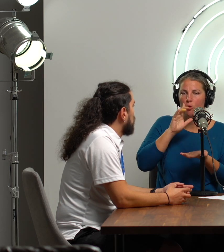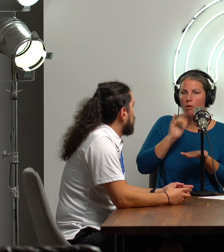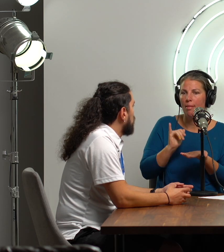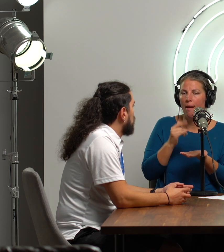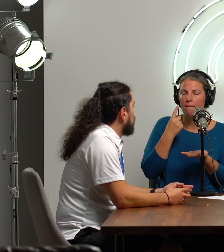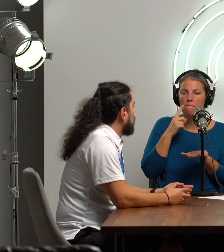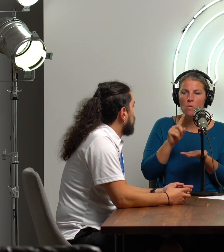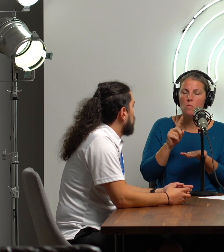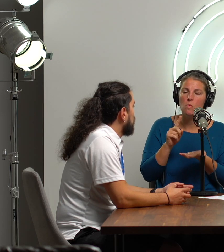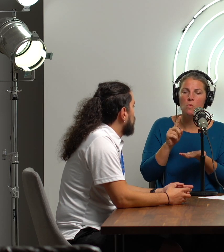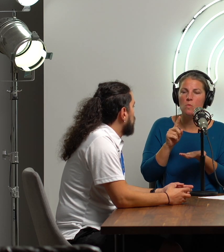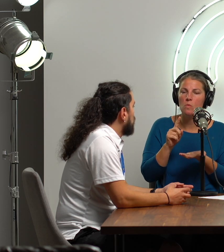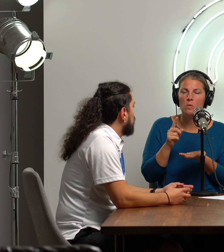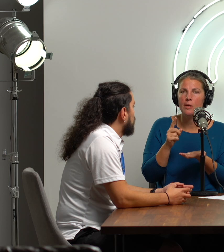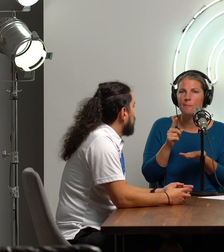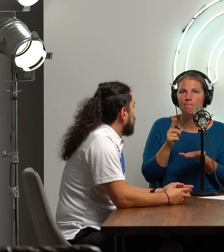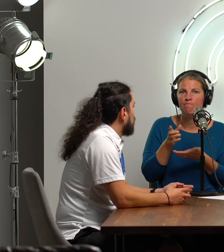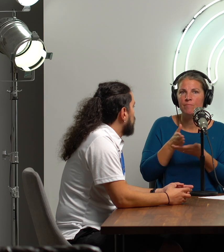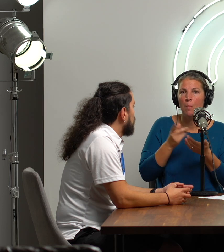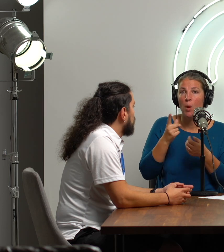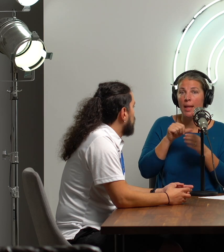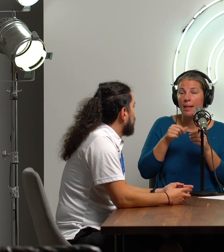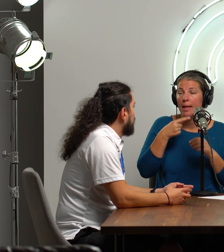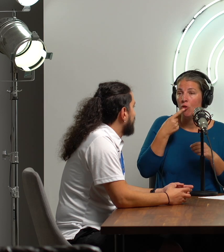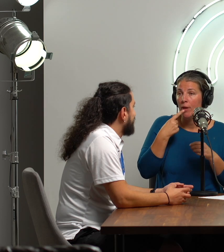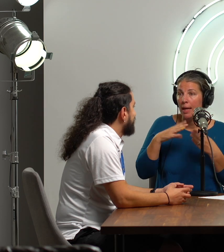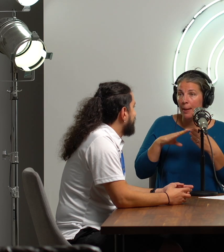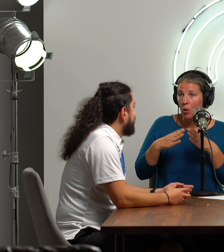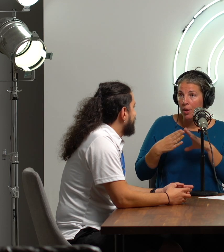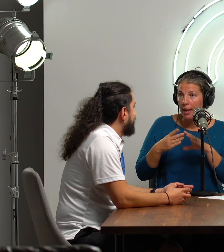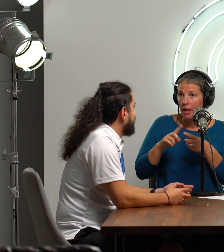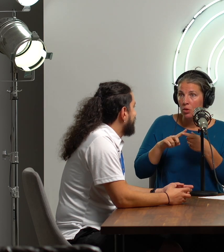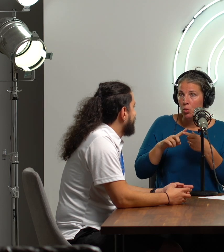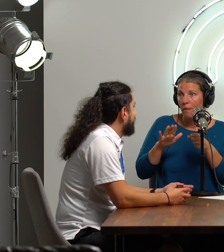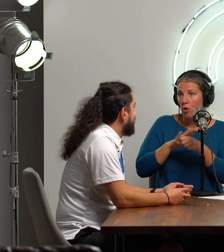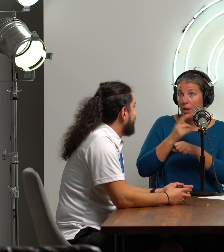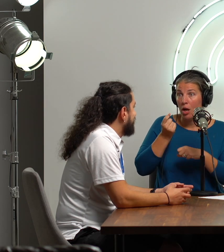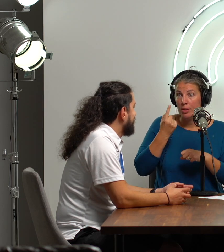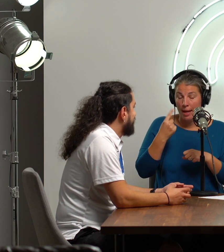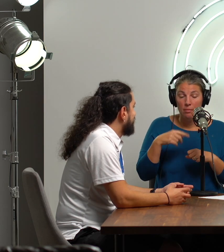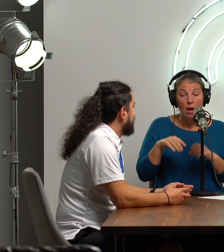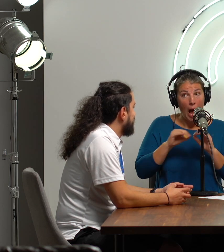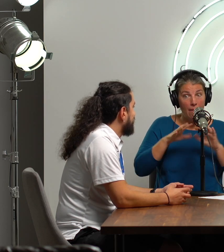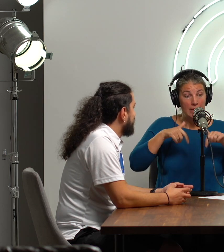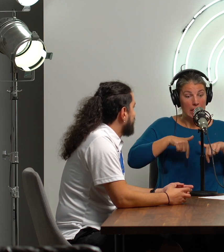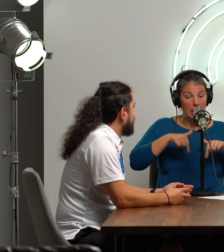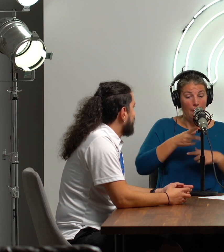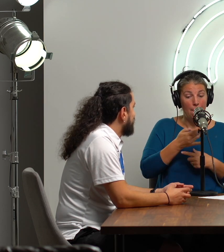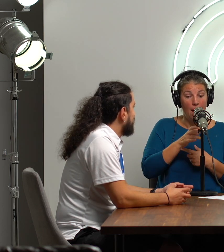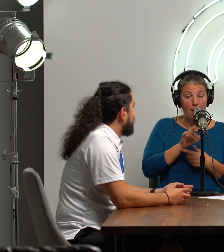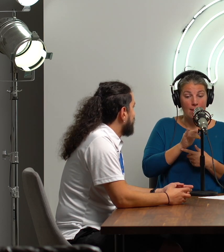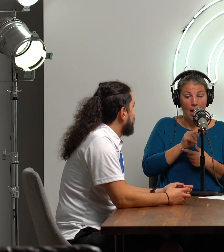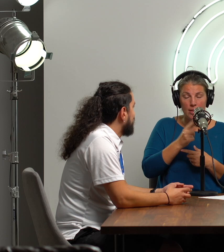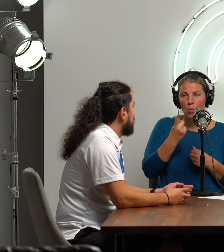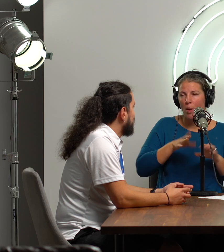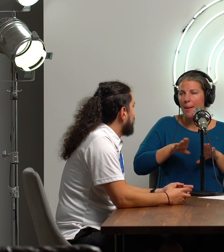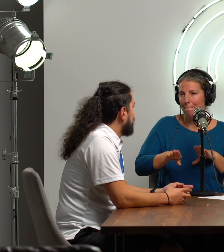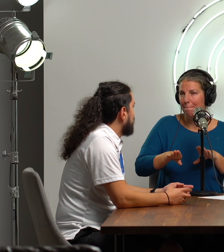someone in the hearing community to understand I think this listening to this is one step in that right direction